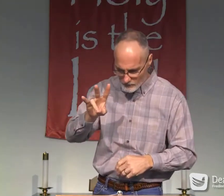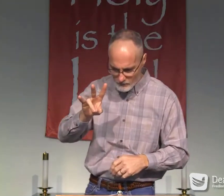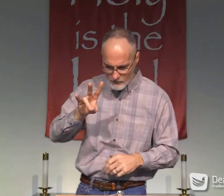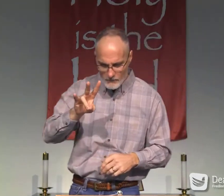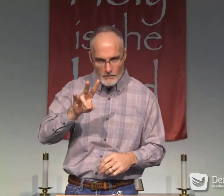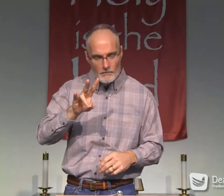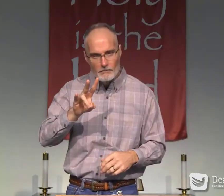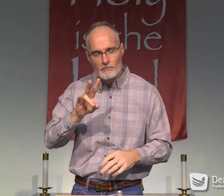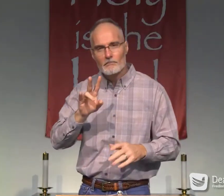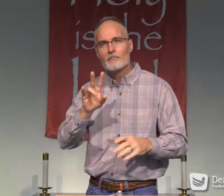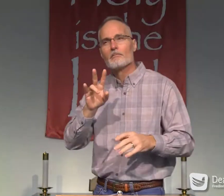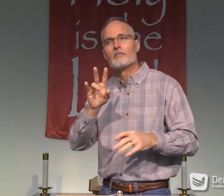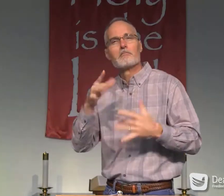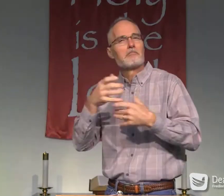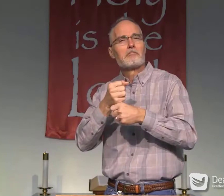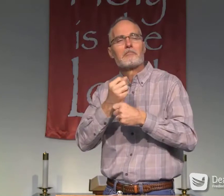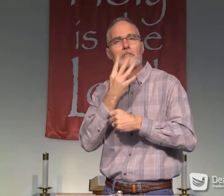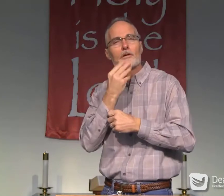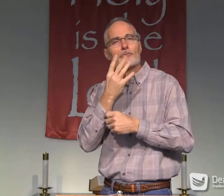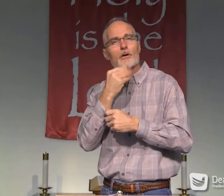in Joshua chapter 7?